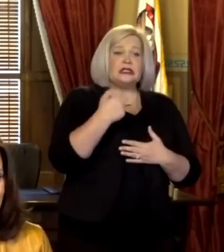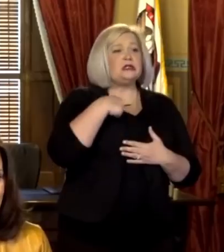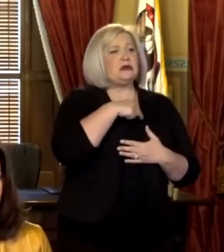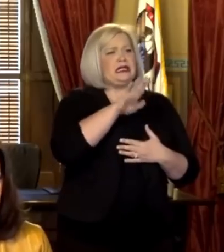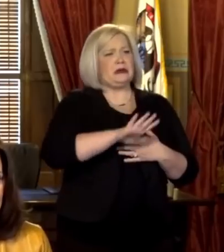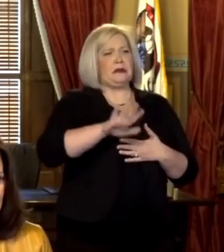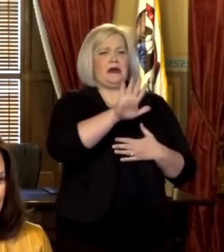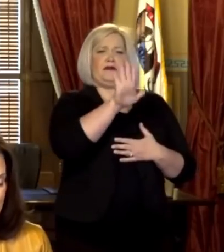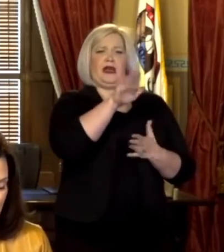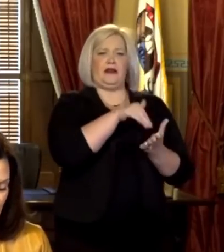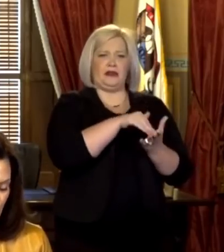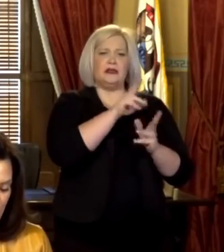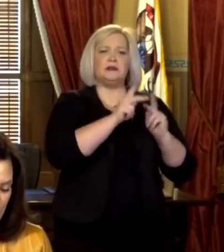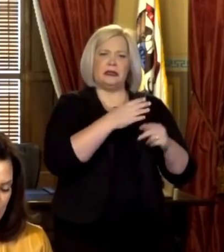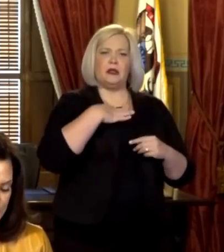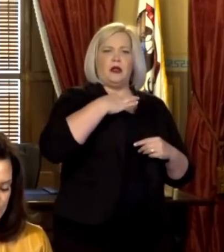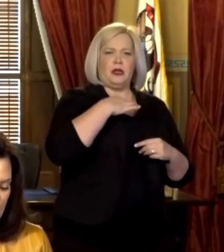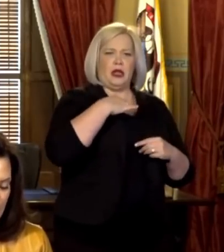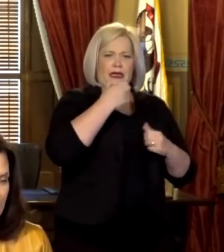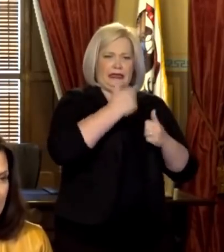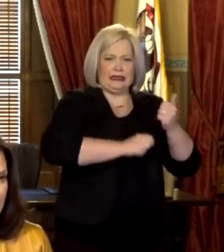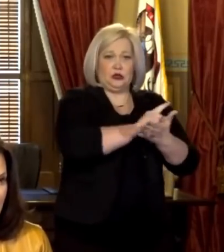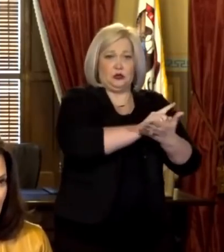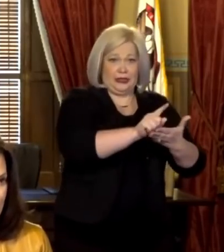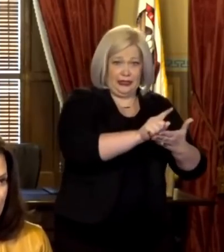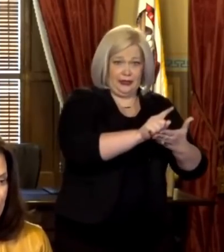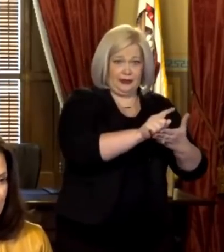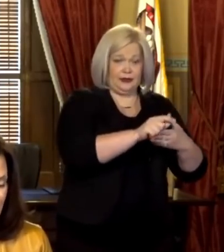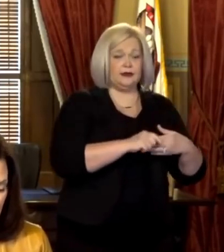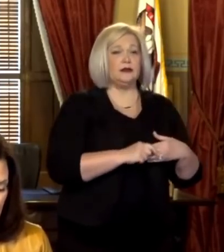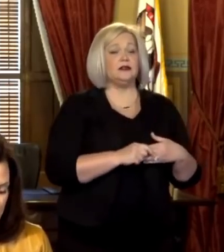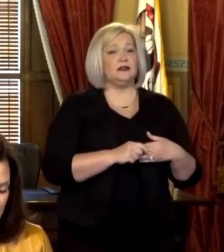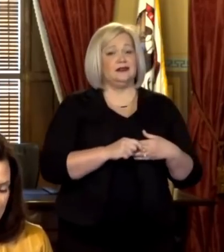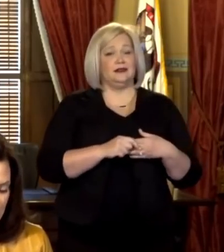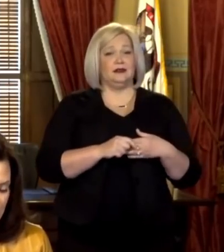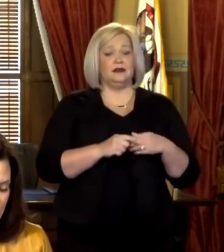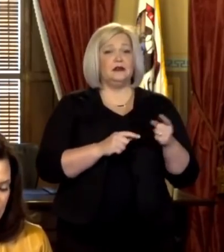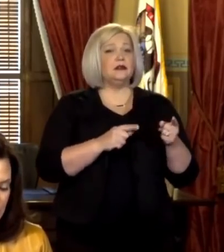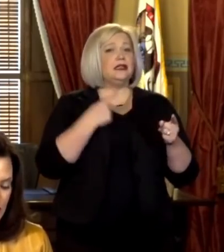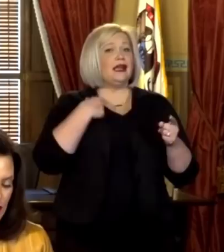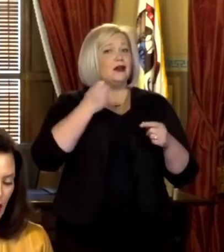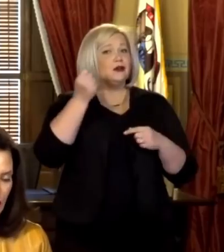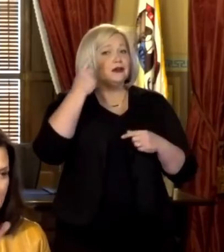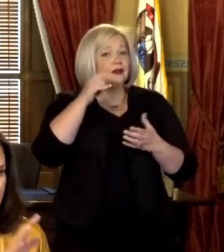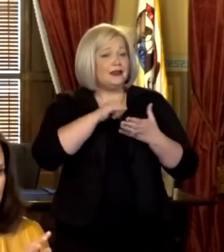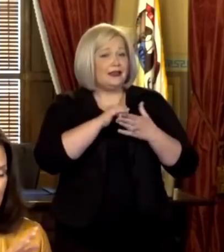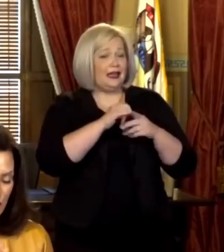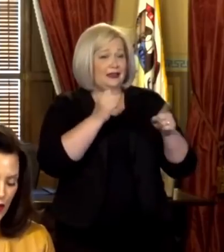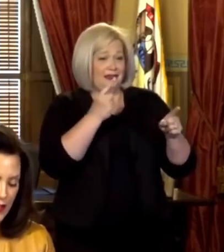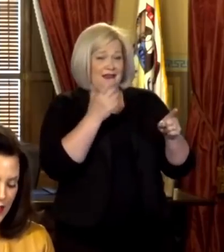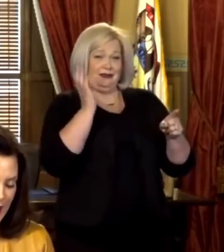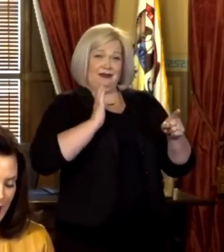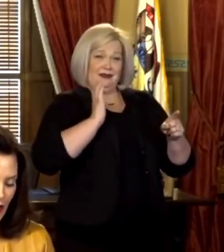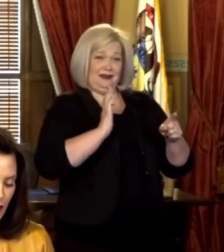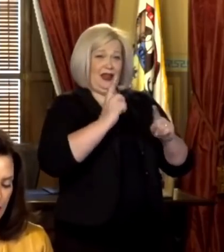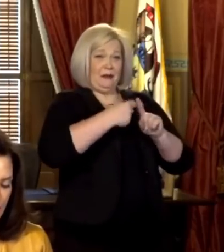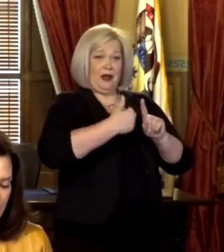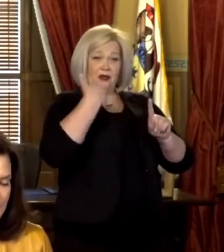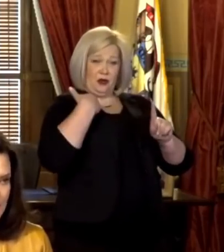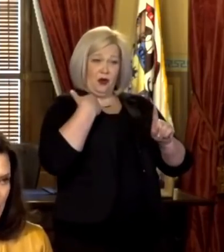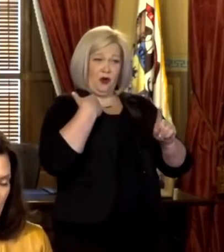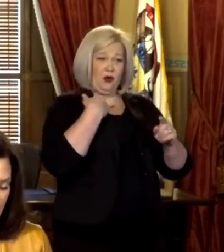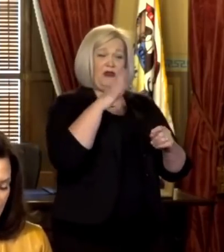around 5,000 claims for a week. Now, just for perspective, to know that that's what it was, and